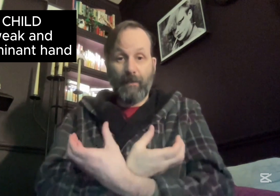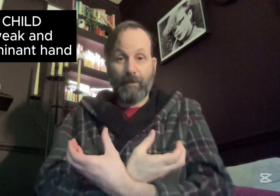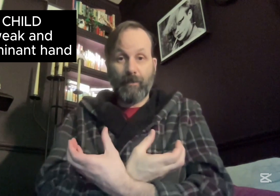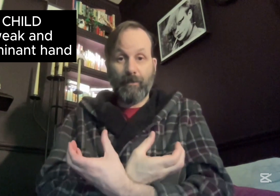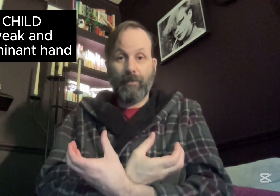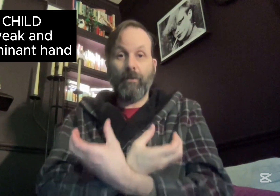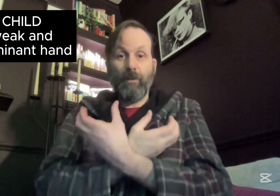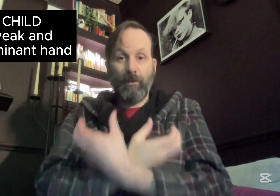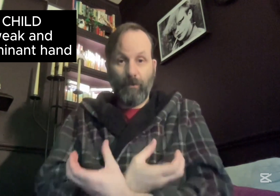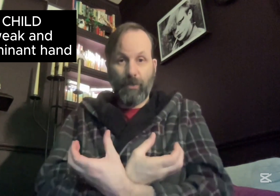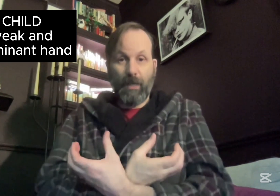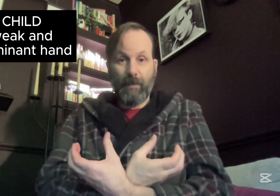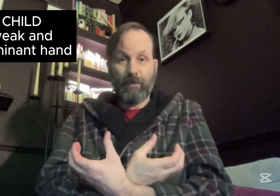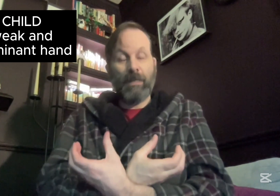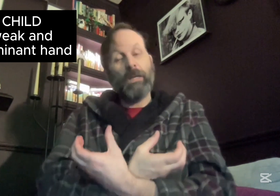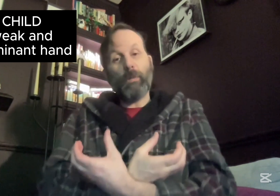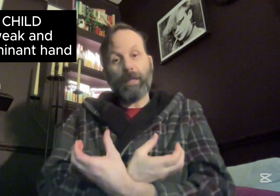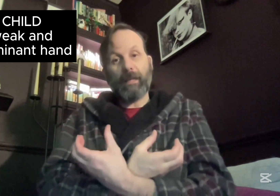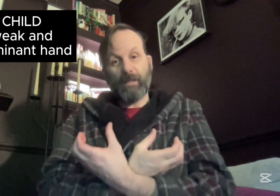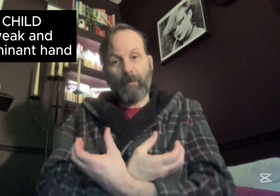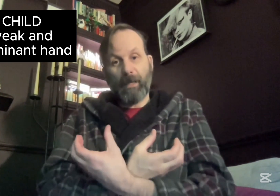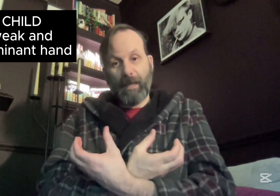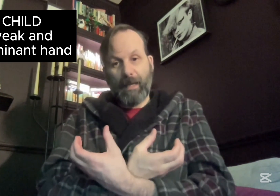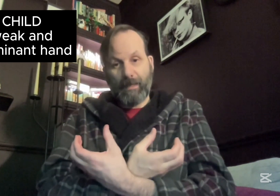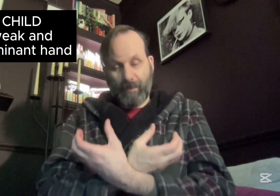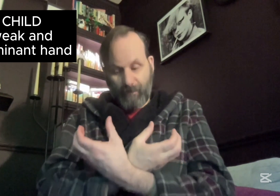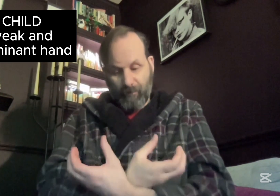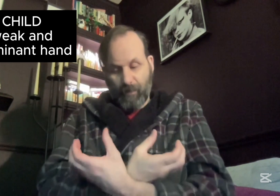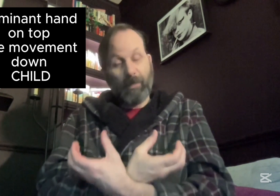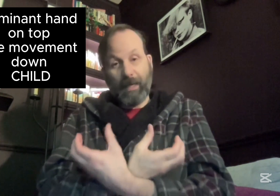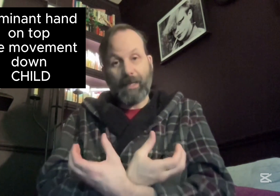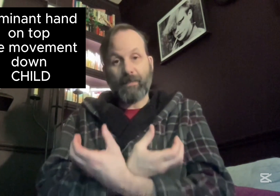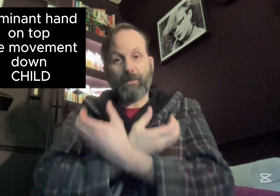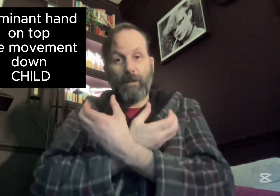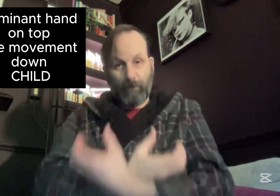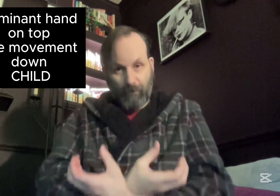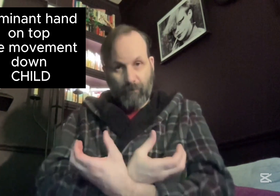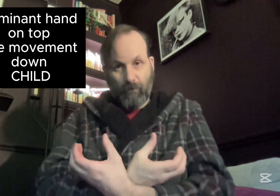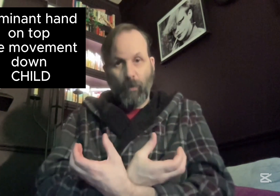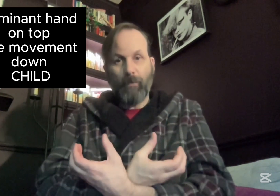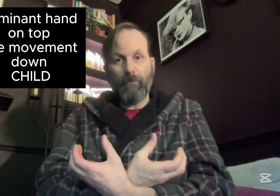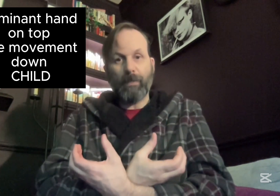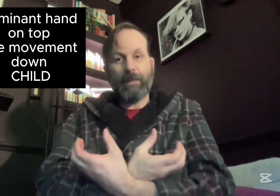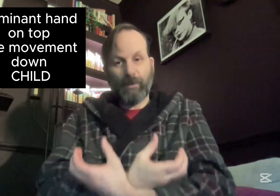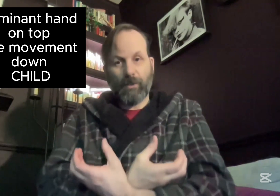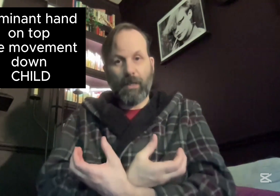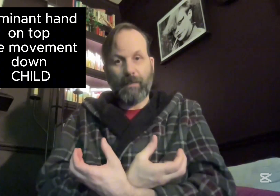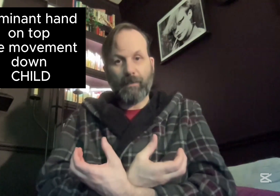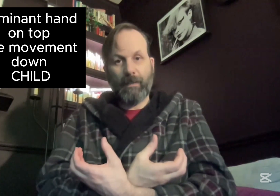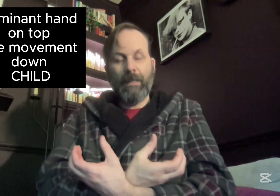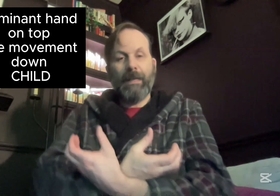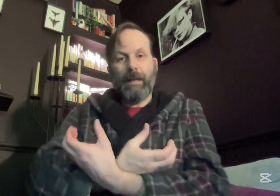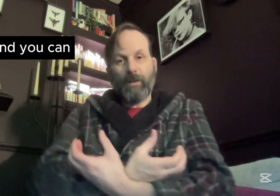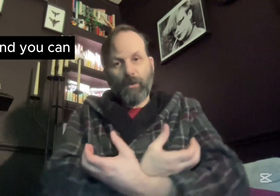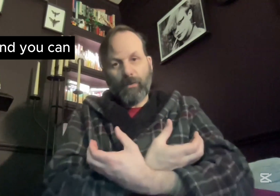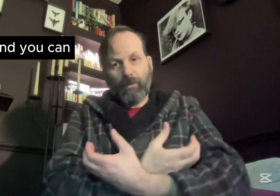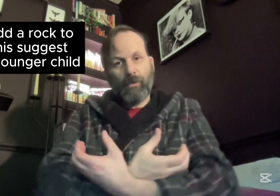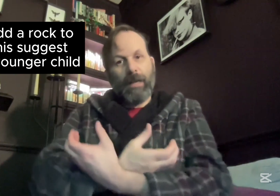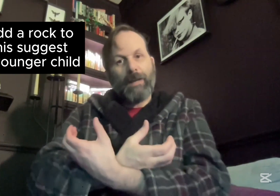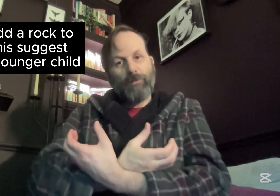Child, child. Beak and dominant hand on top. One movement down, child. Now you can add a